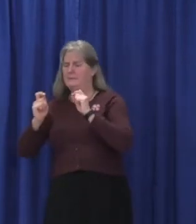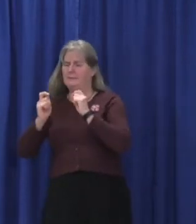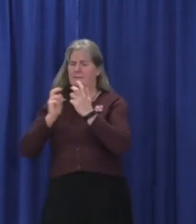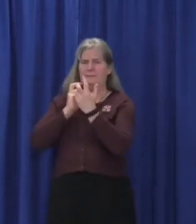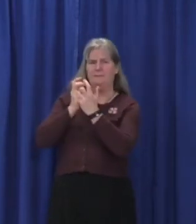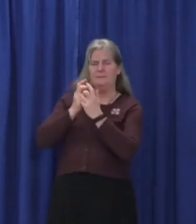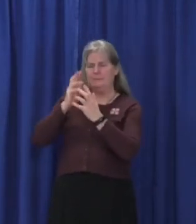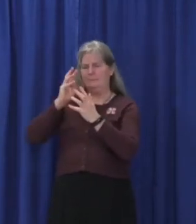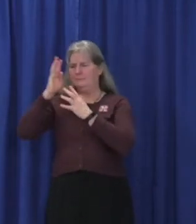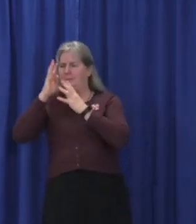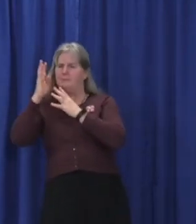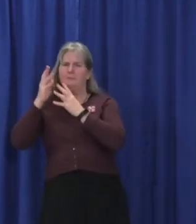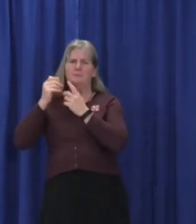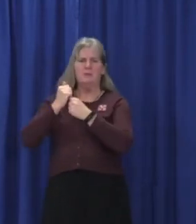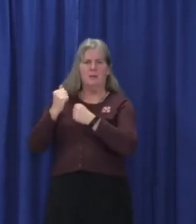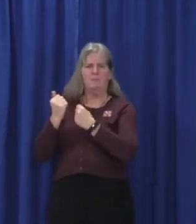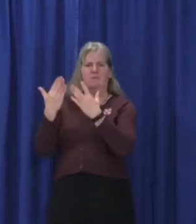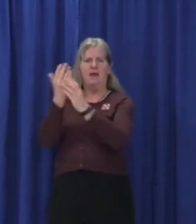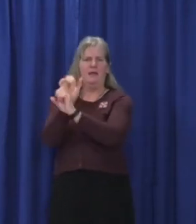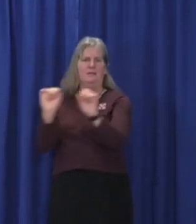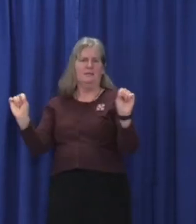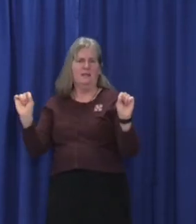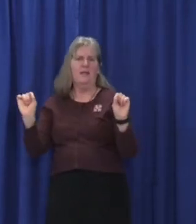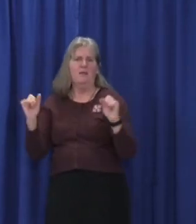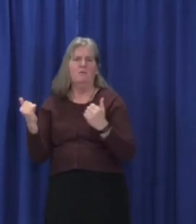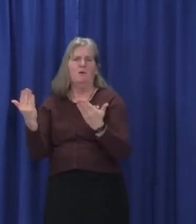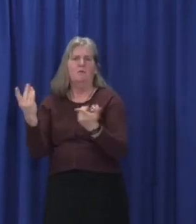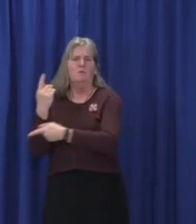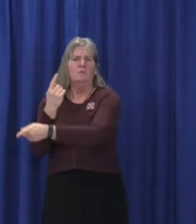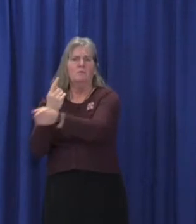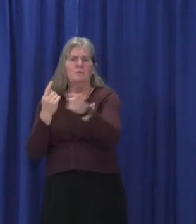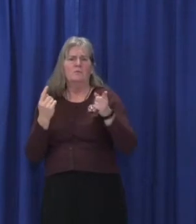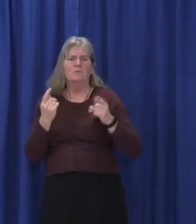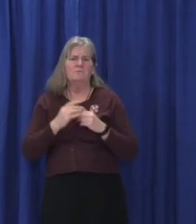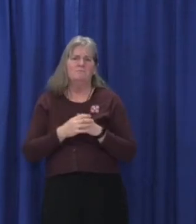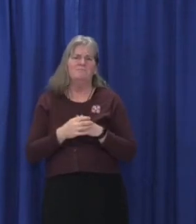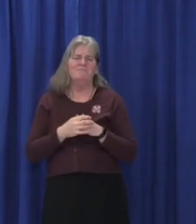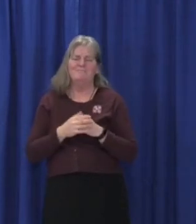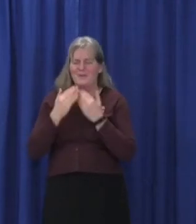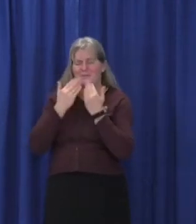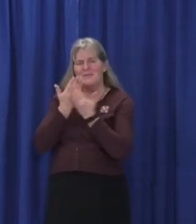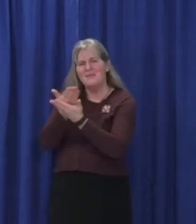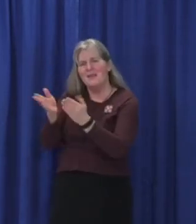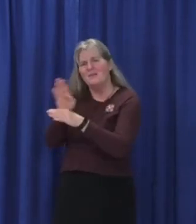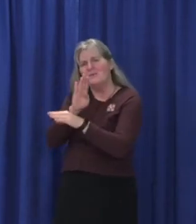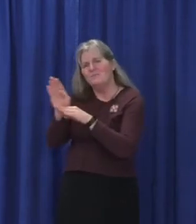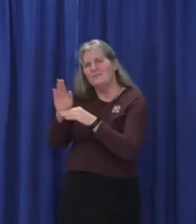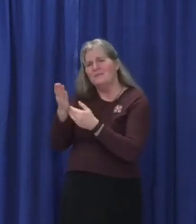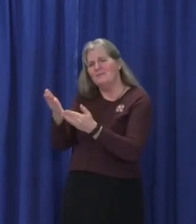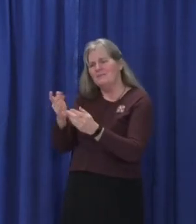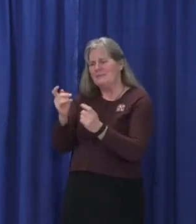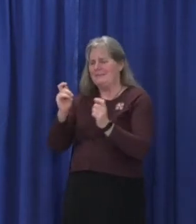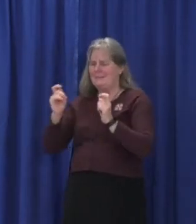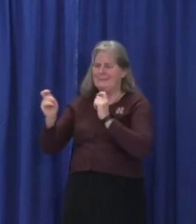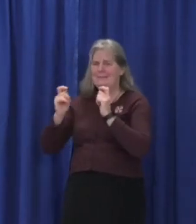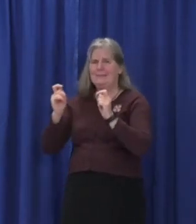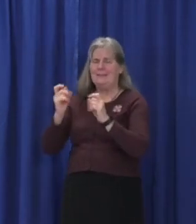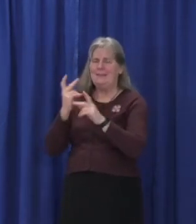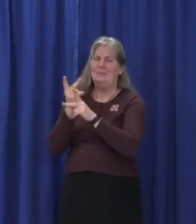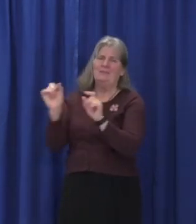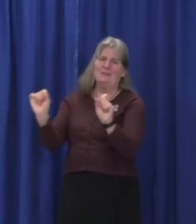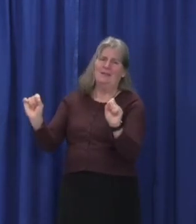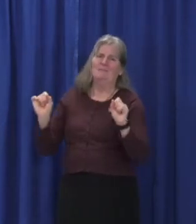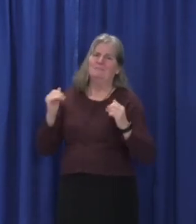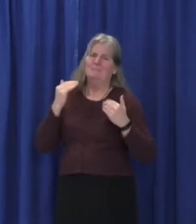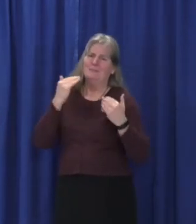well, to continue to provide goods and services to Yukoners. So thank you. Thank you for adjusting and keeping everyone safe